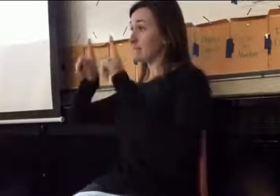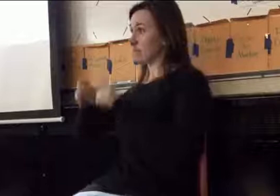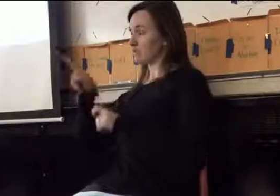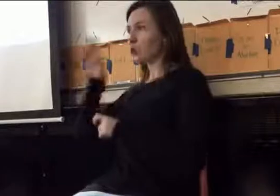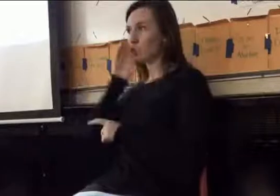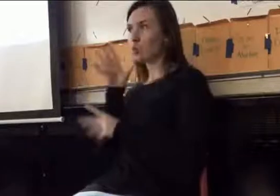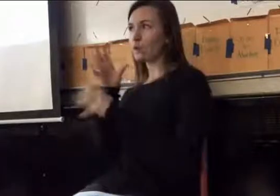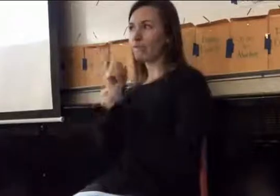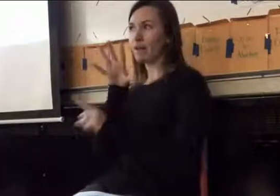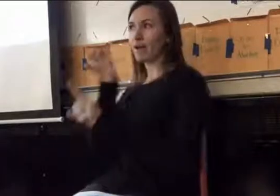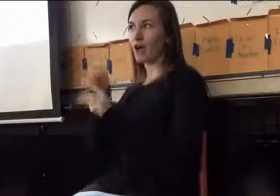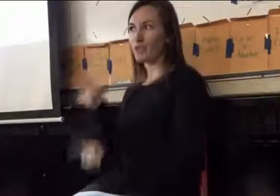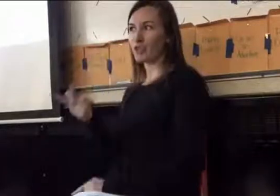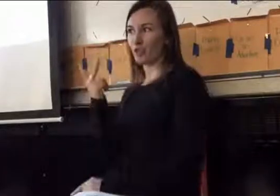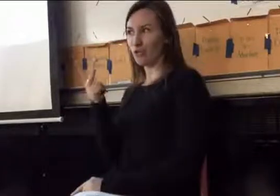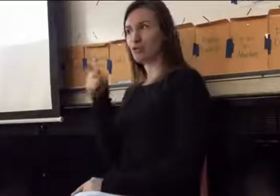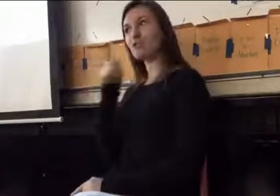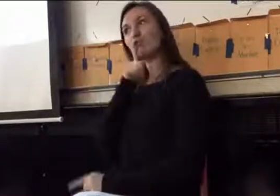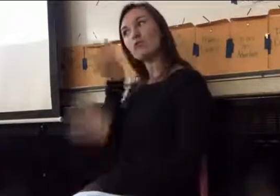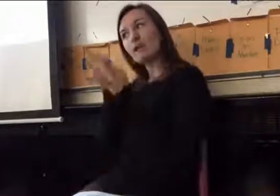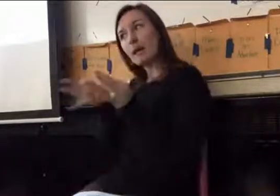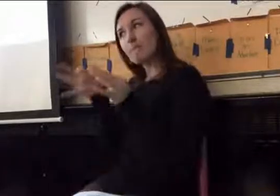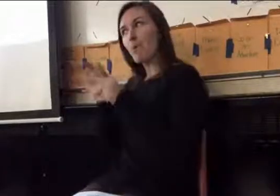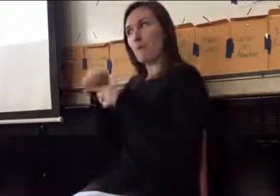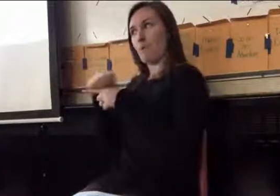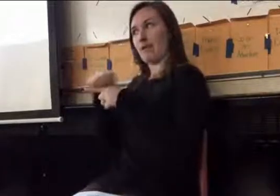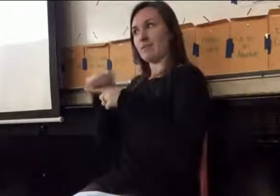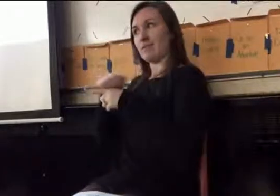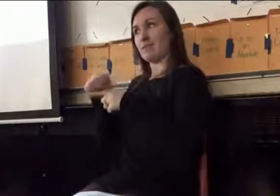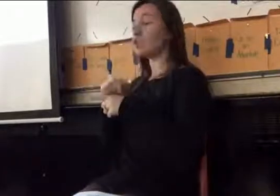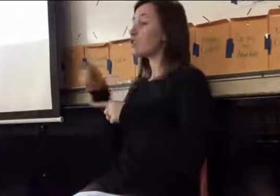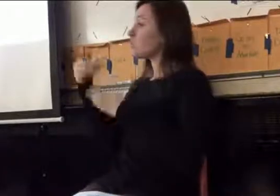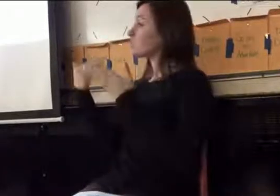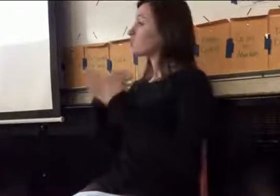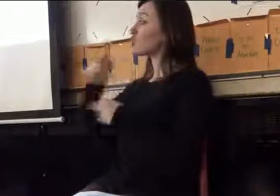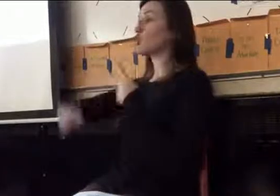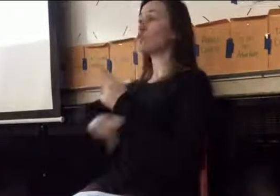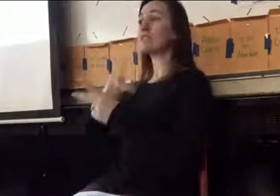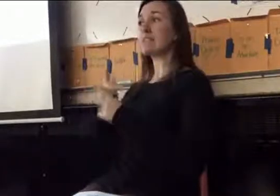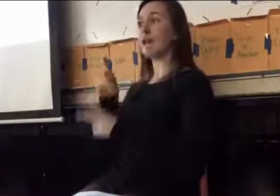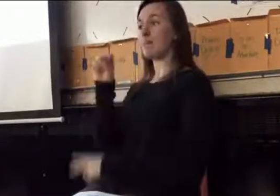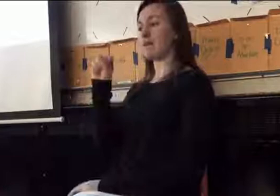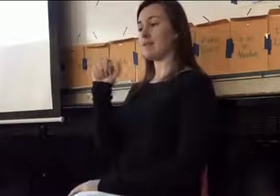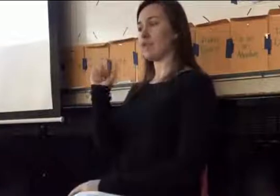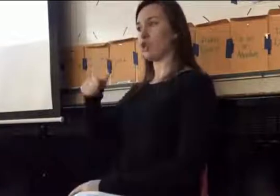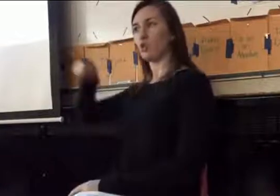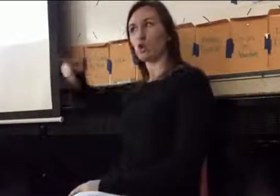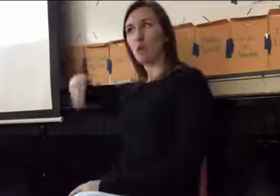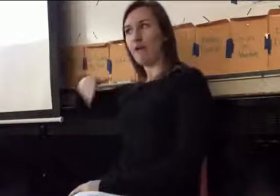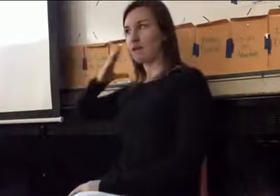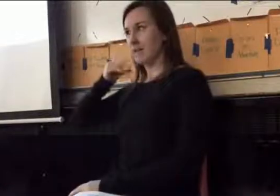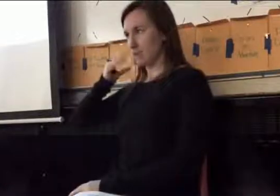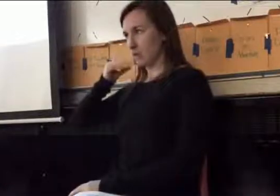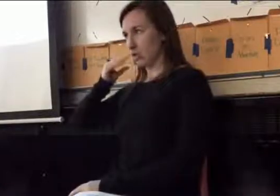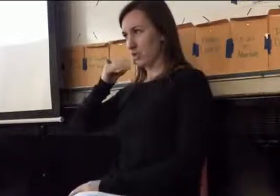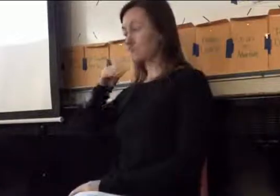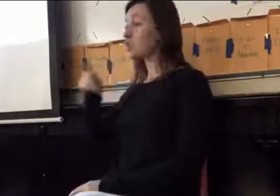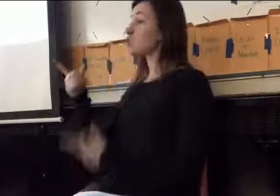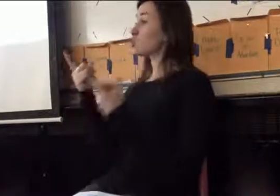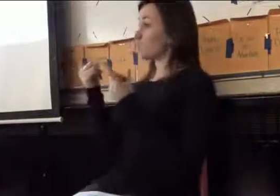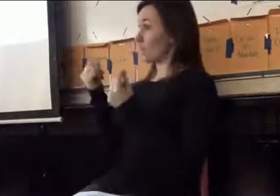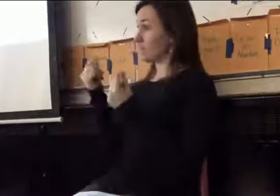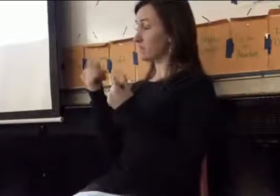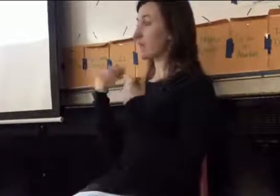So that's why this one is so important. Now, this is a new type of SAQ that we have not seen yet. Basically, what this does is it takes